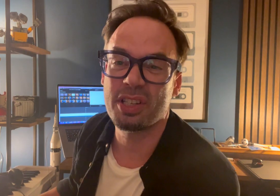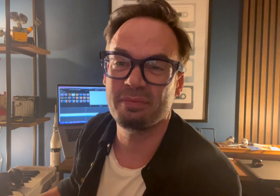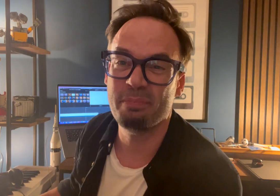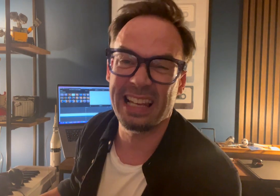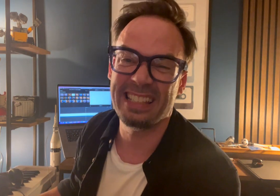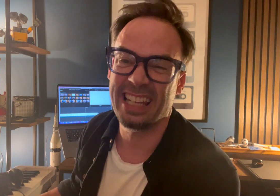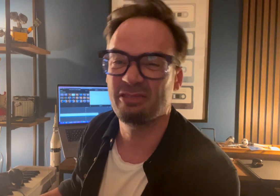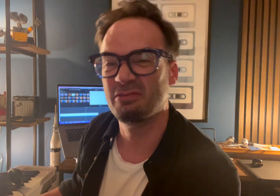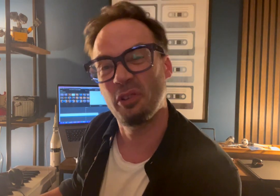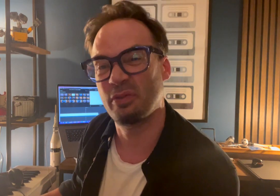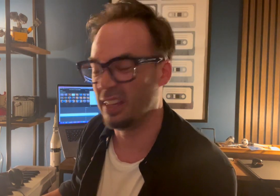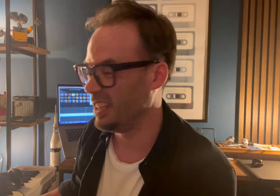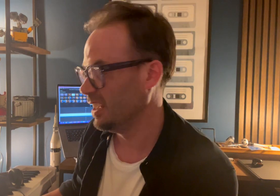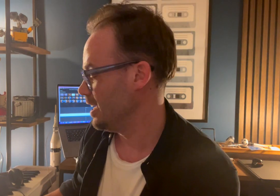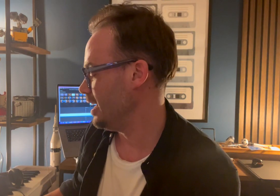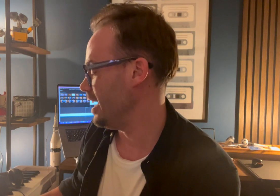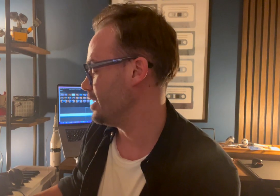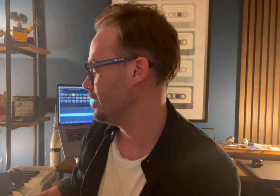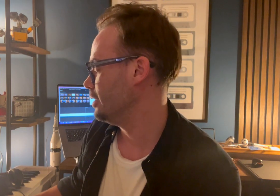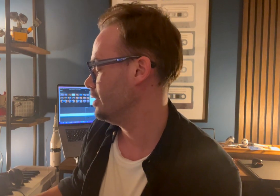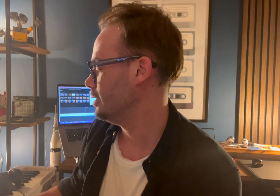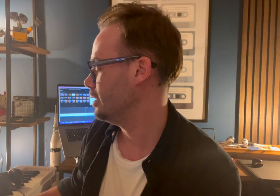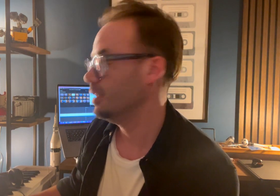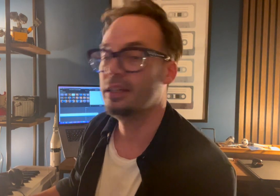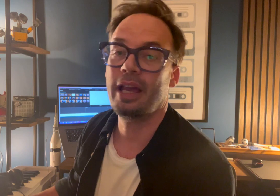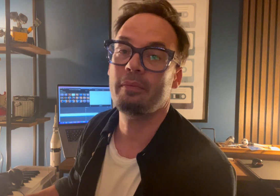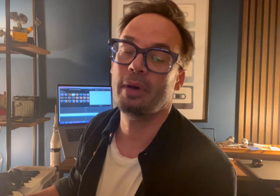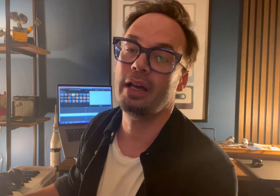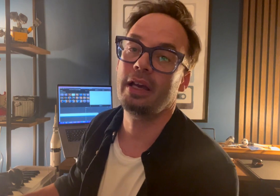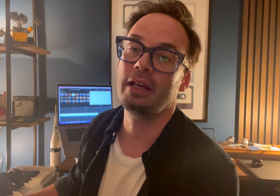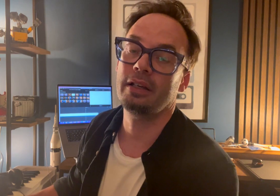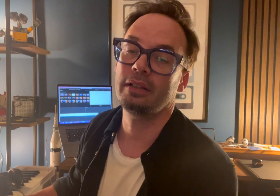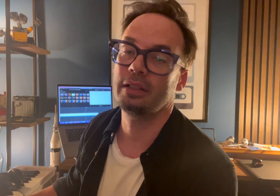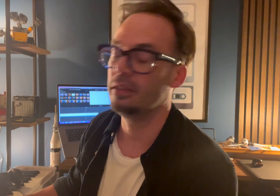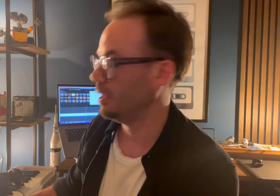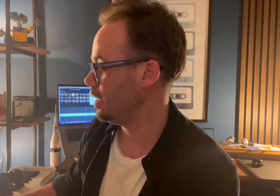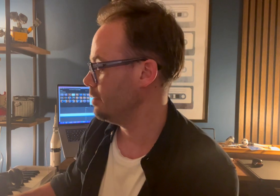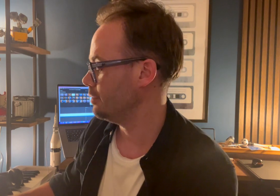melody Roughly Is Get buy a little help